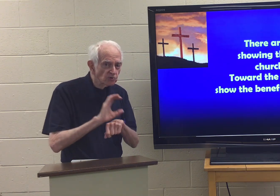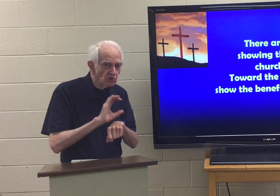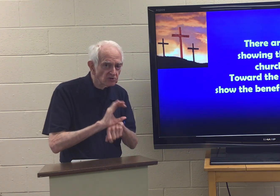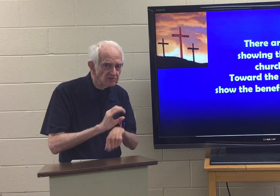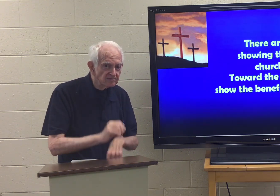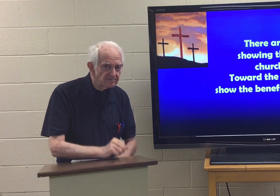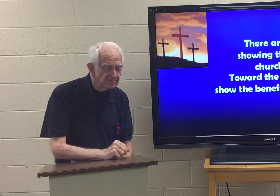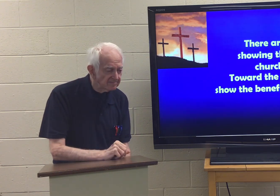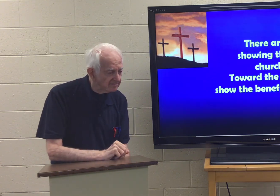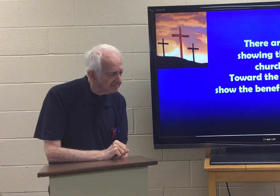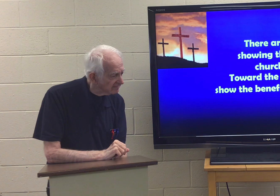church.